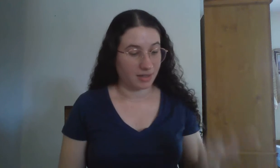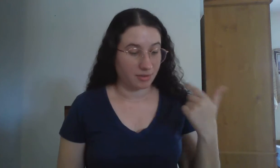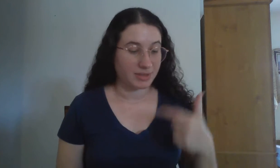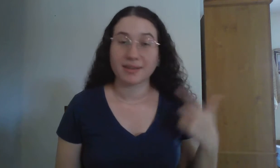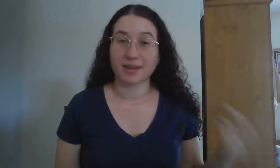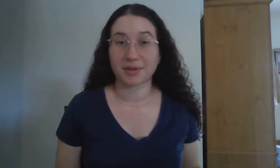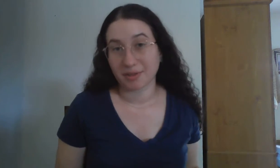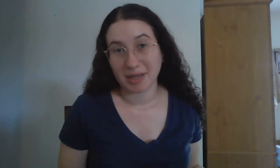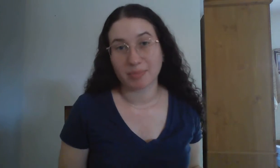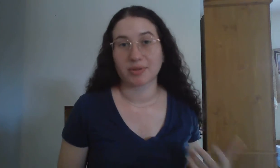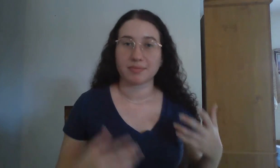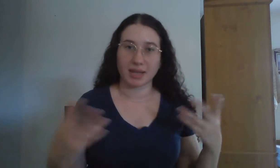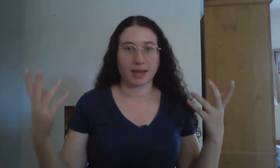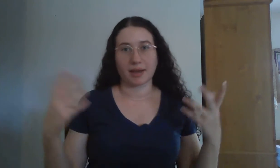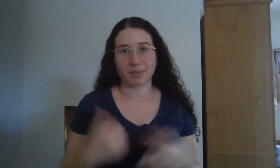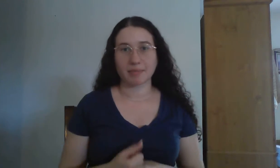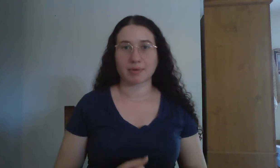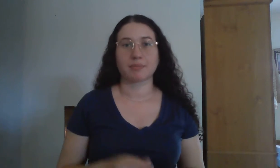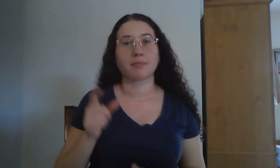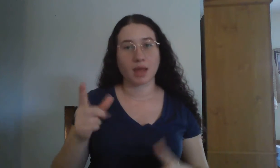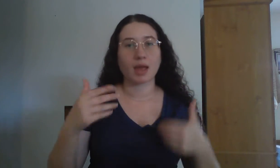Another one, there is paper. It have paper.